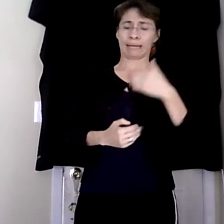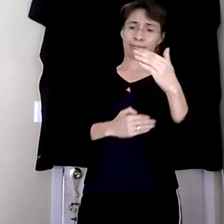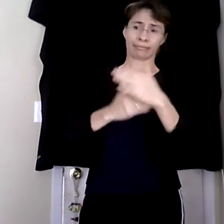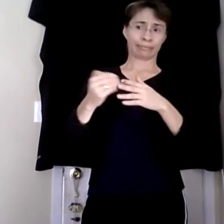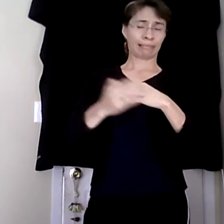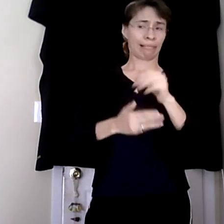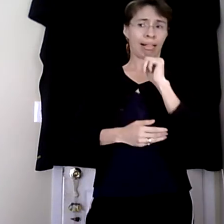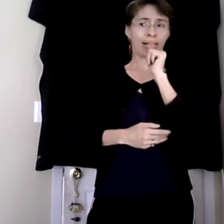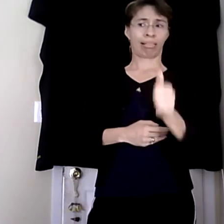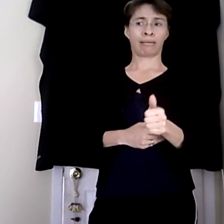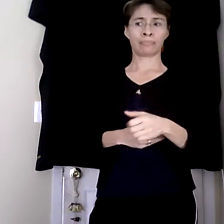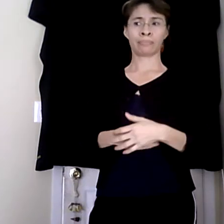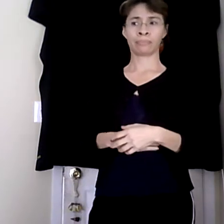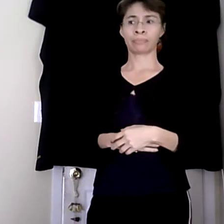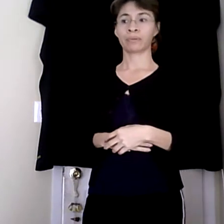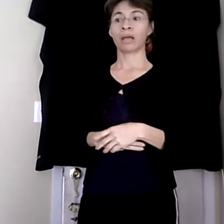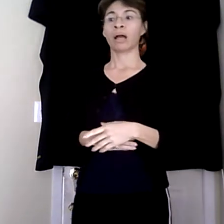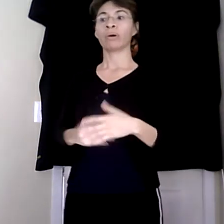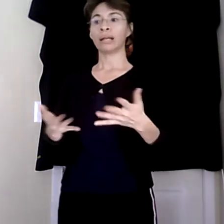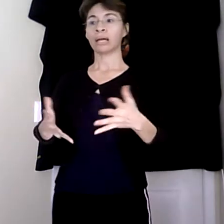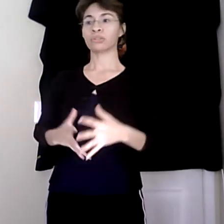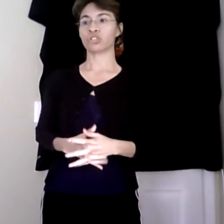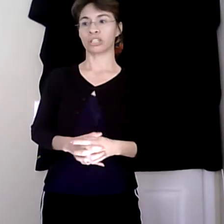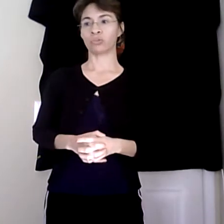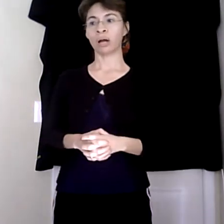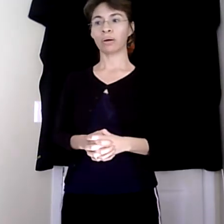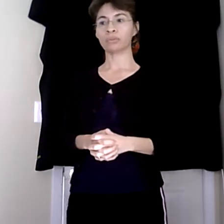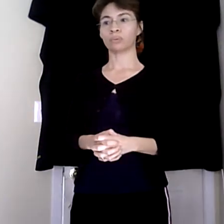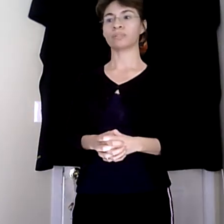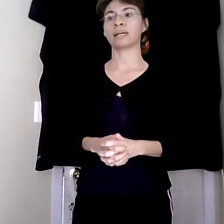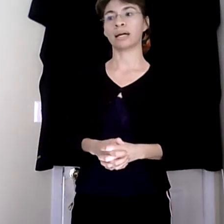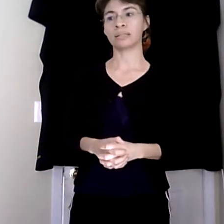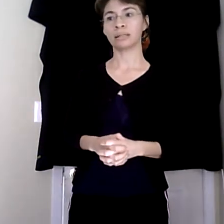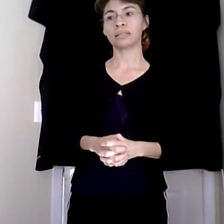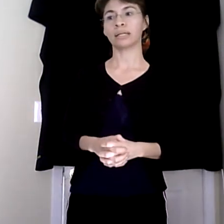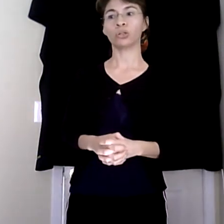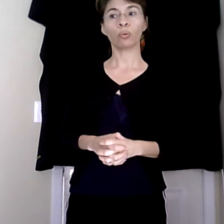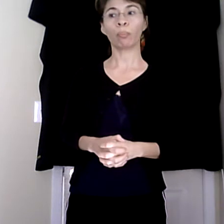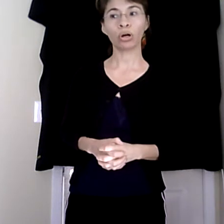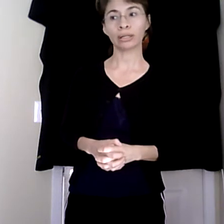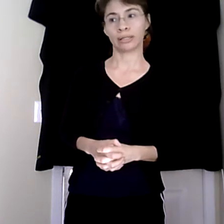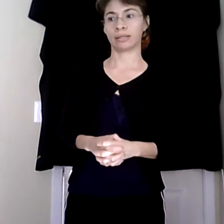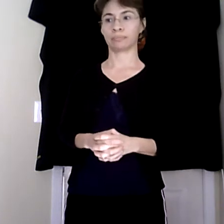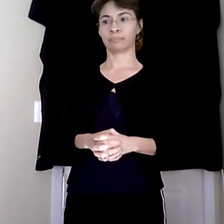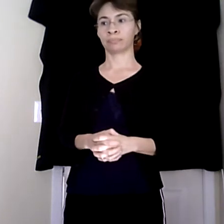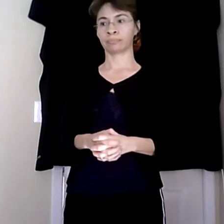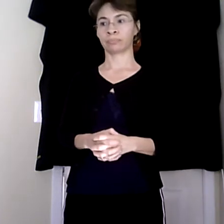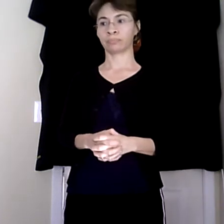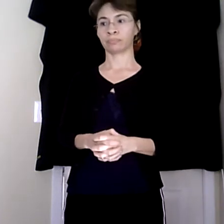as I don't know whose car it is, I don't feel comfortable in going and saying, hey, you need to move this car.